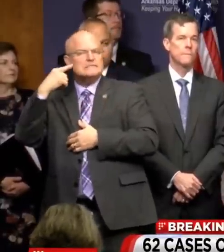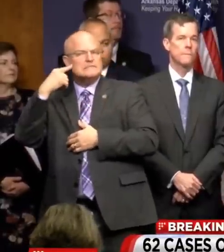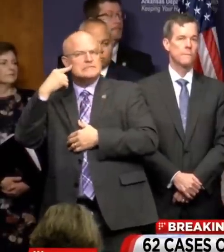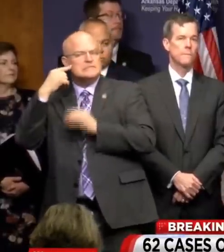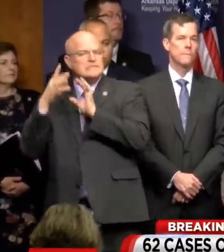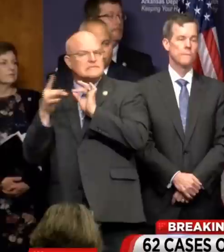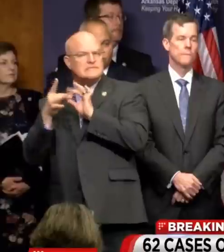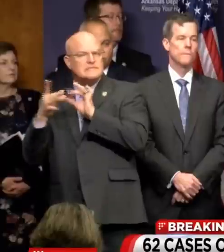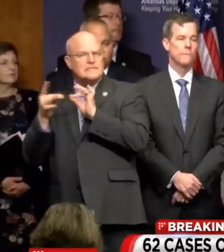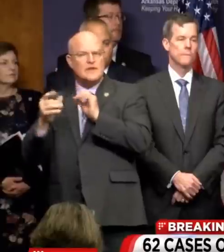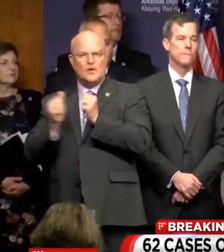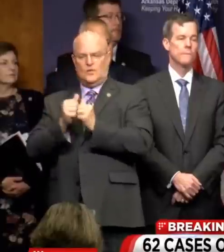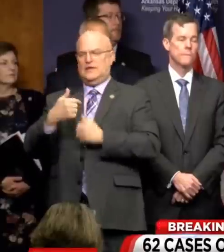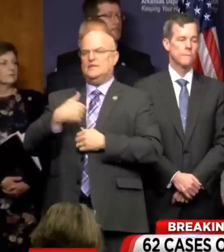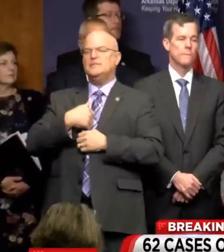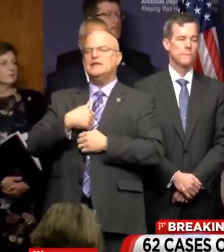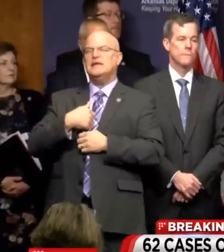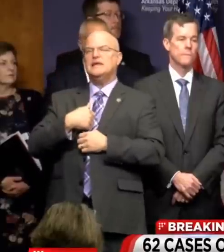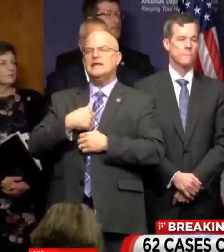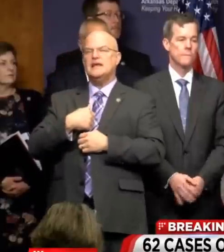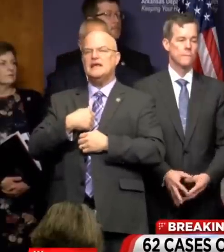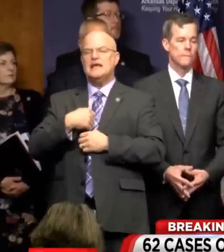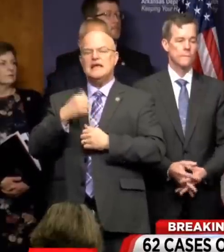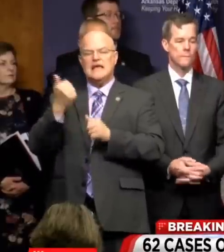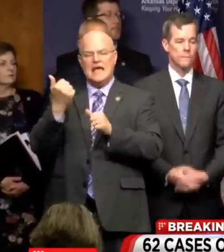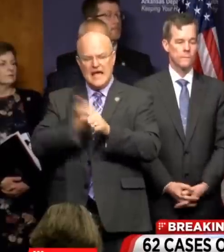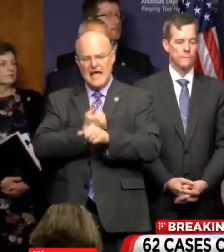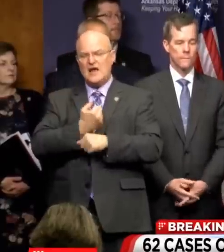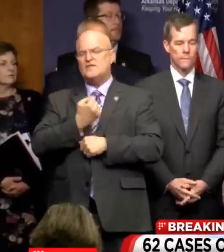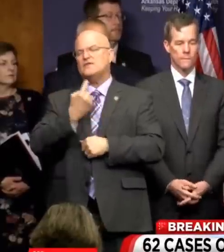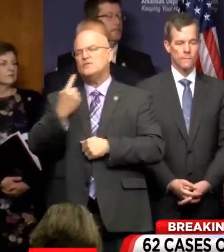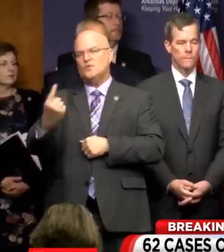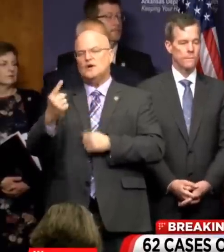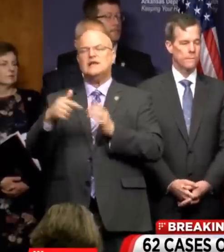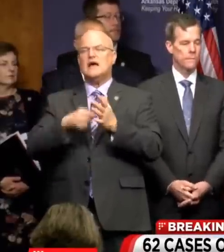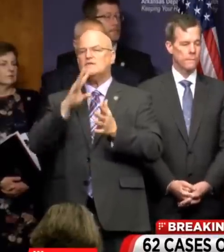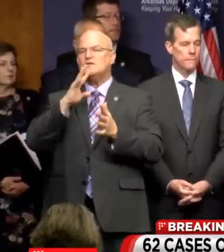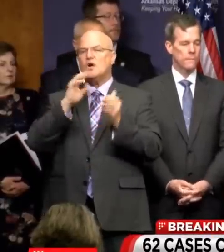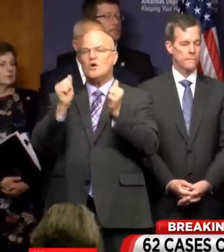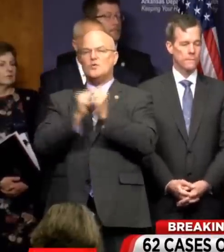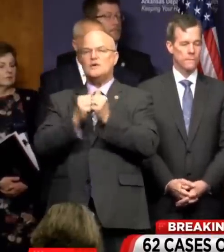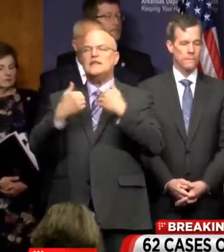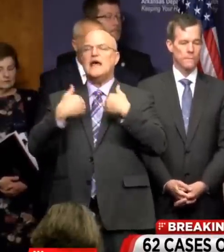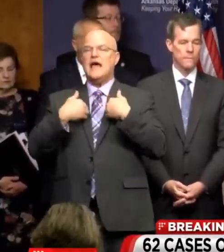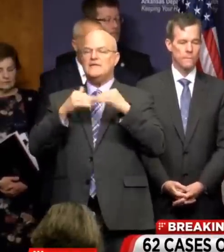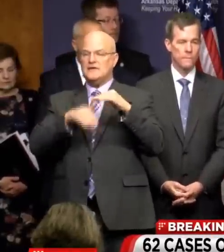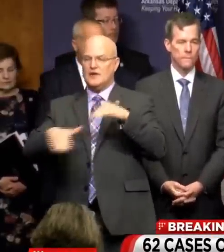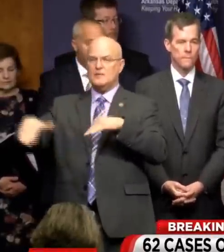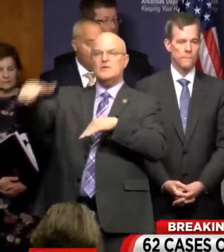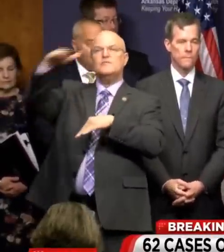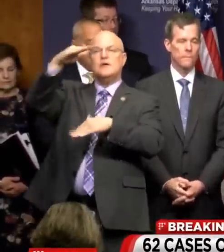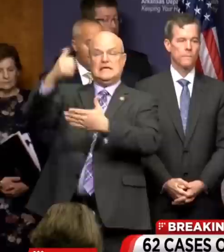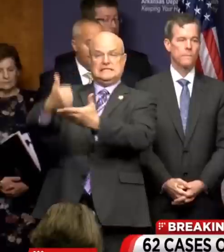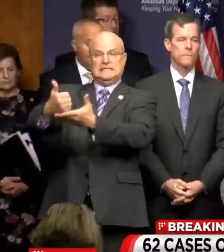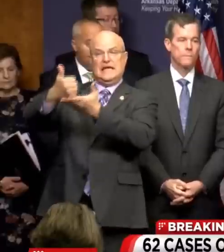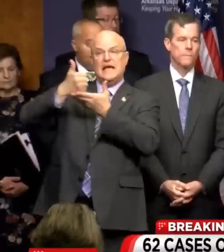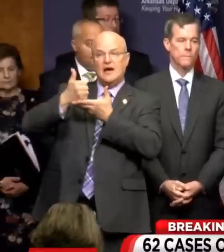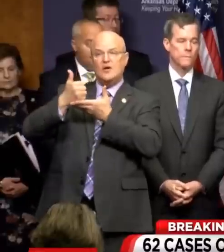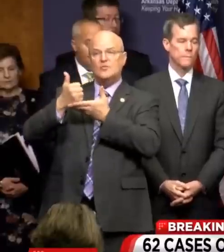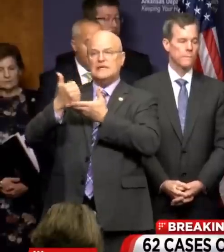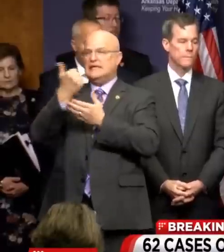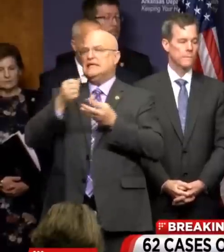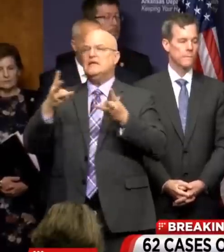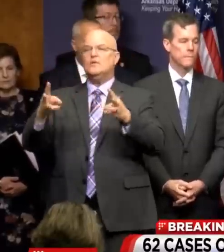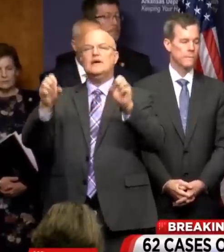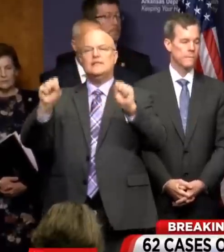these conversations and these interactions. Without exception, these individuals that I've spoken with have gone above and beyond to help in